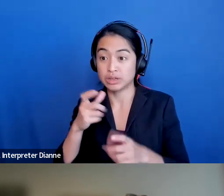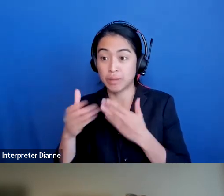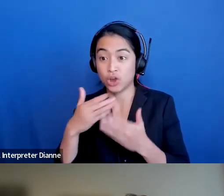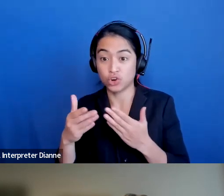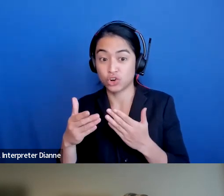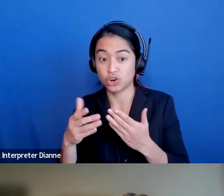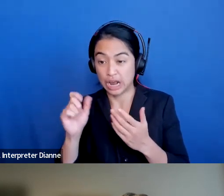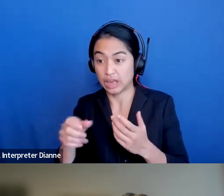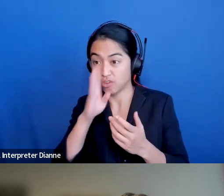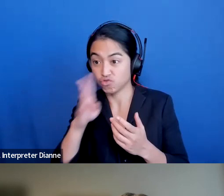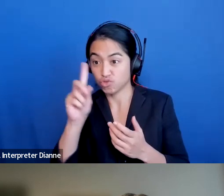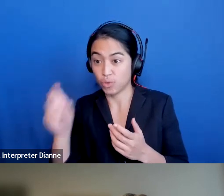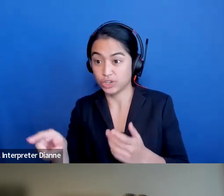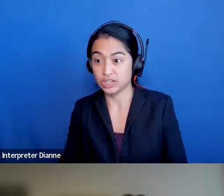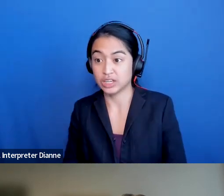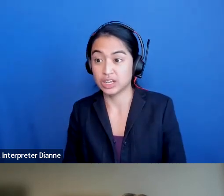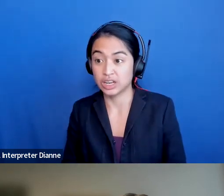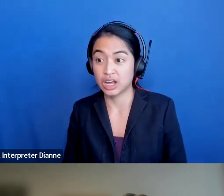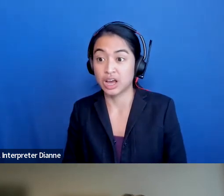my question?